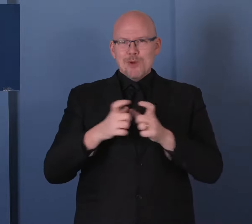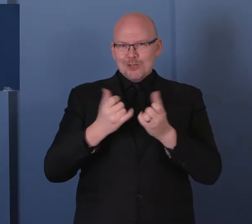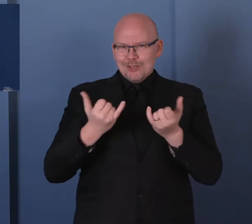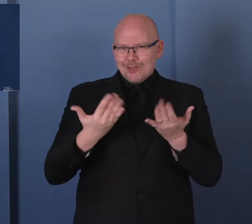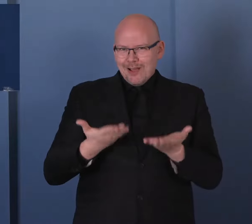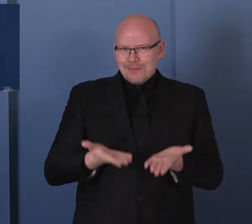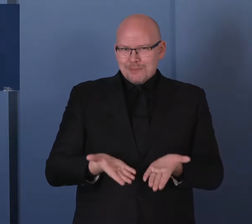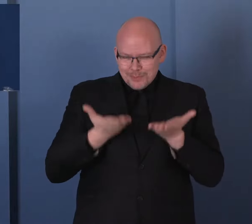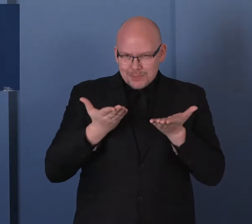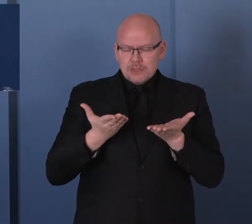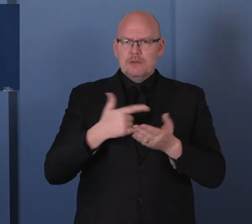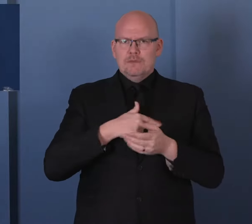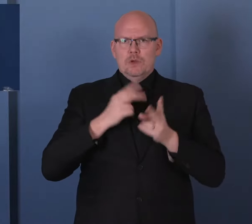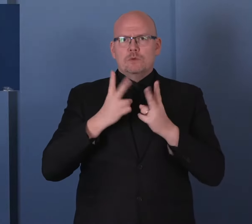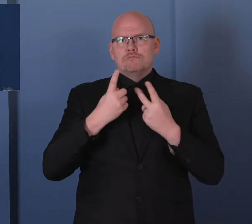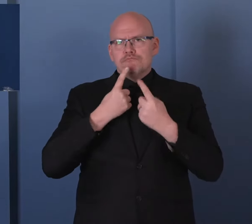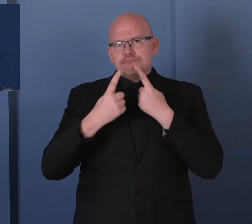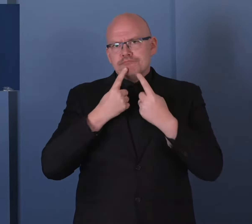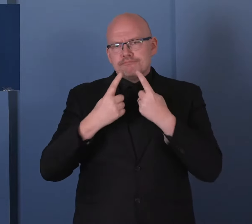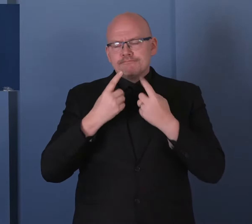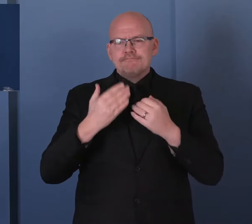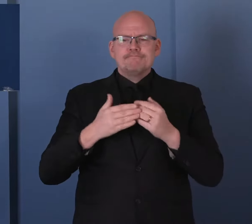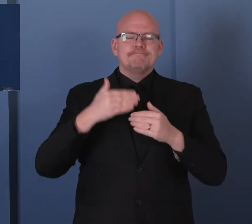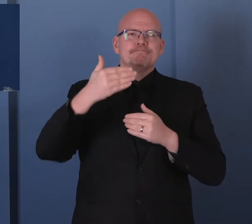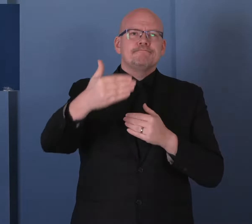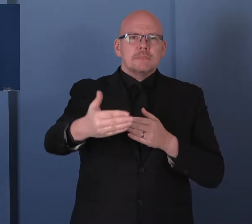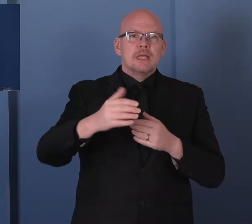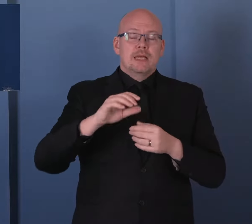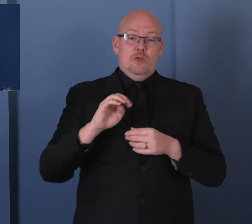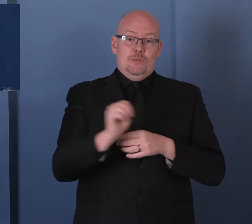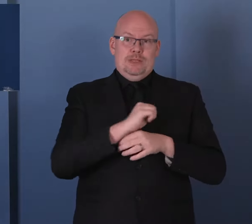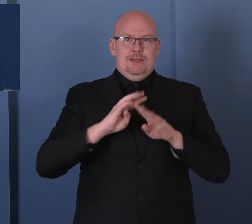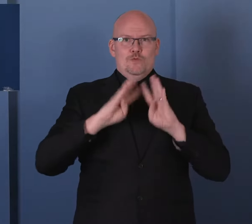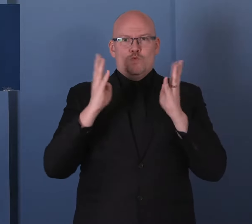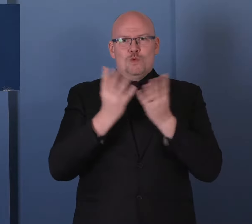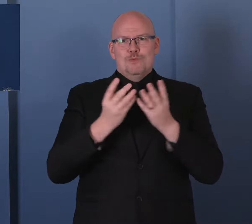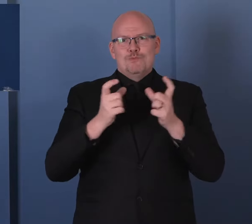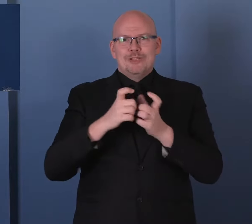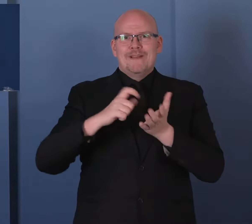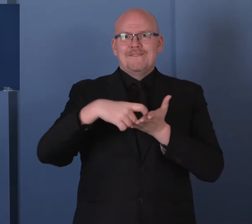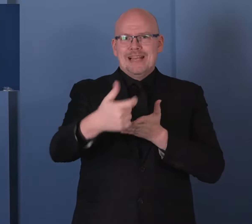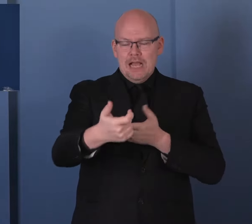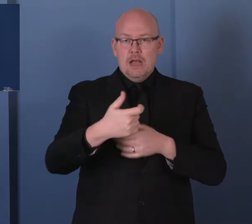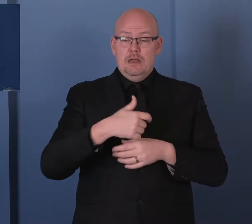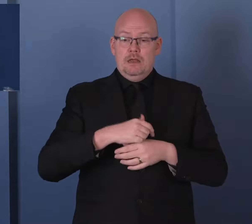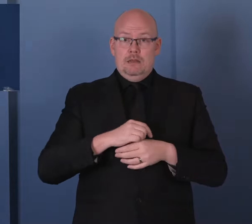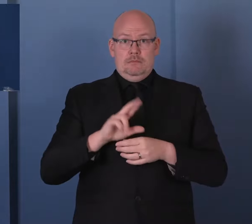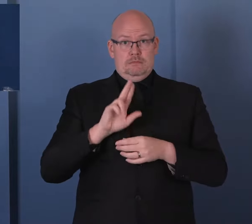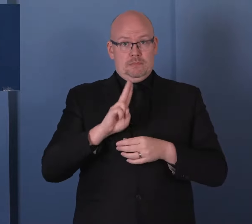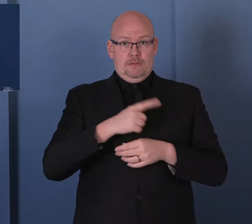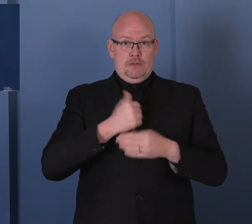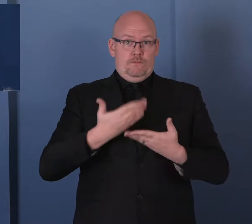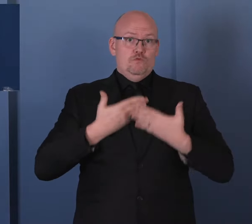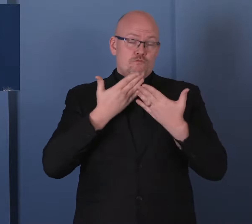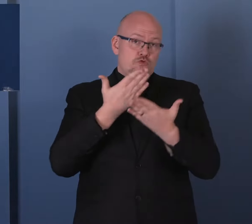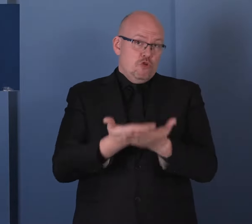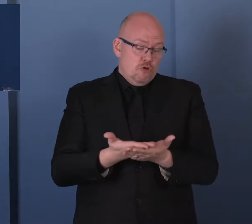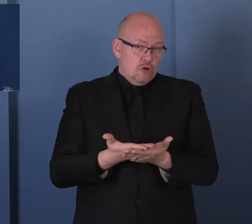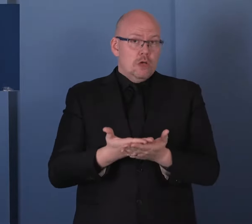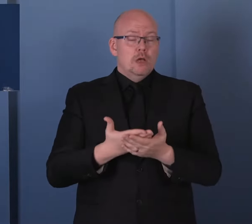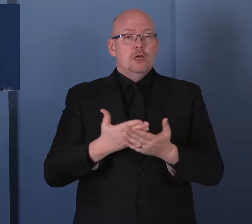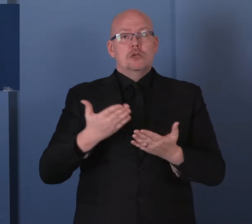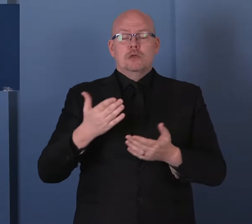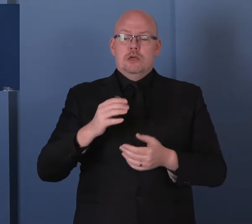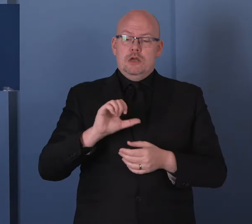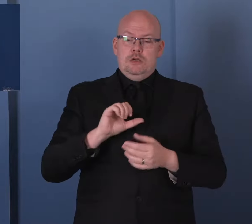agenda for the upcoming European Council next week. The Commission yesterday presented its message on a Green